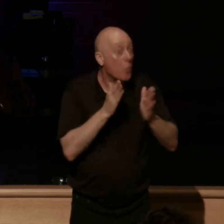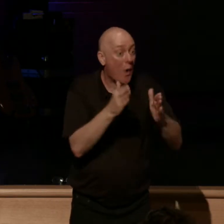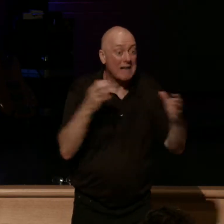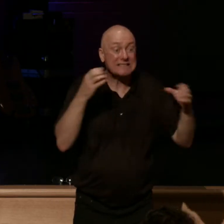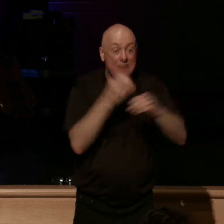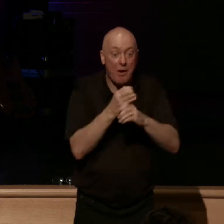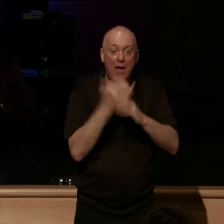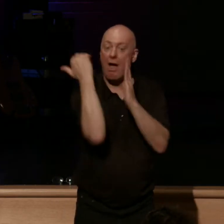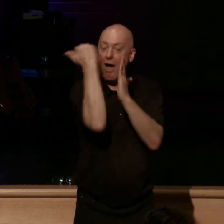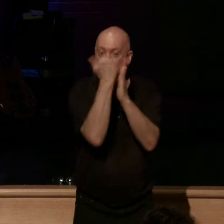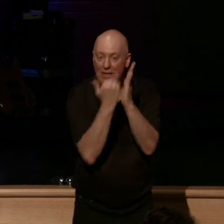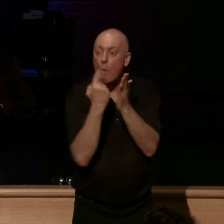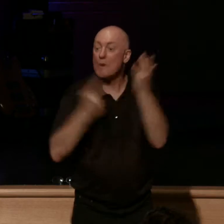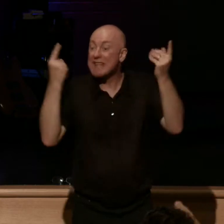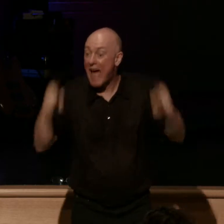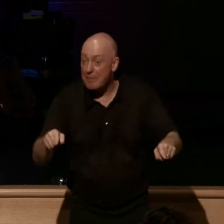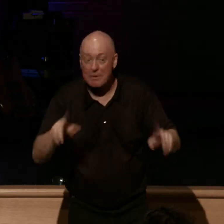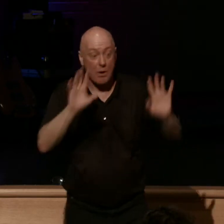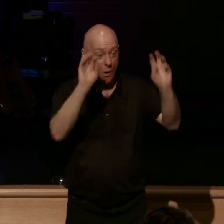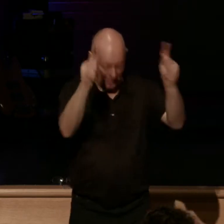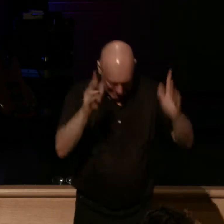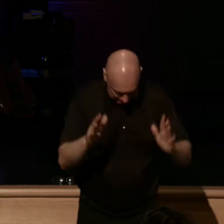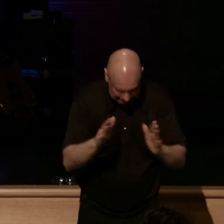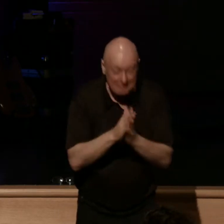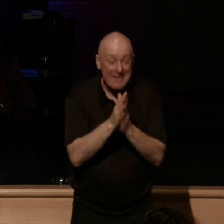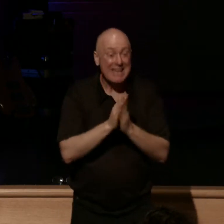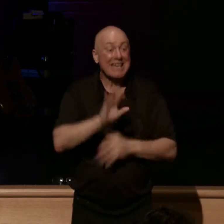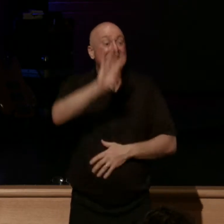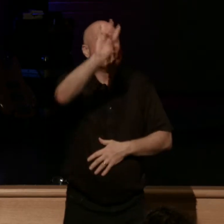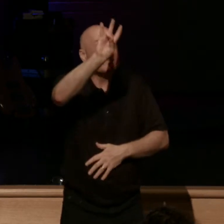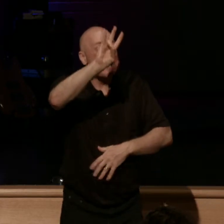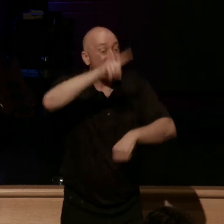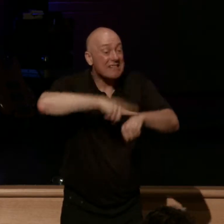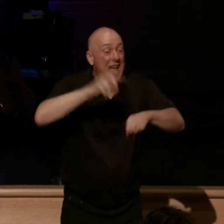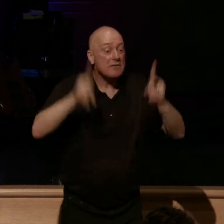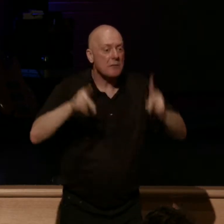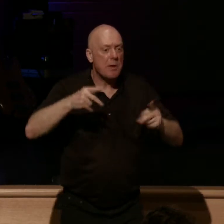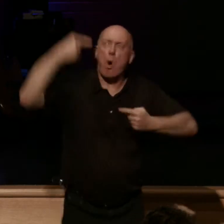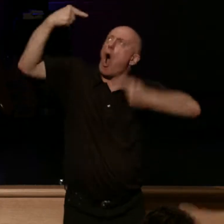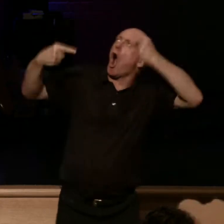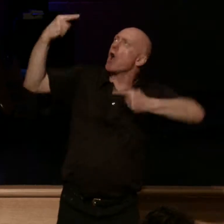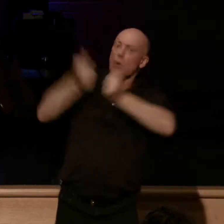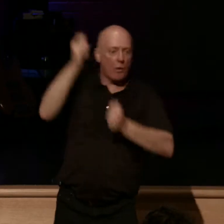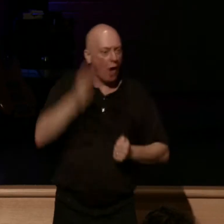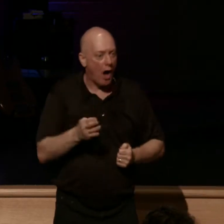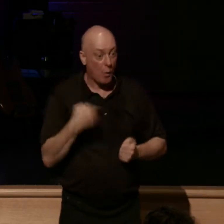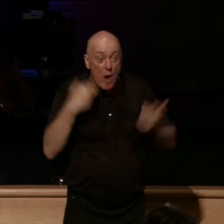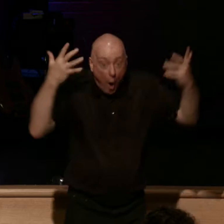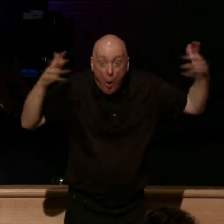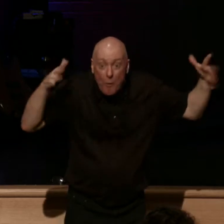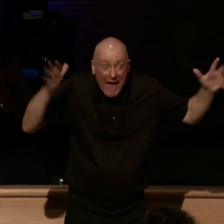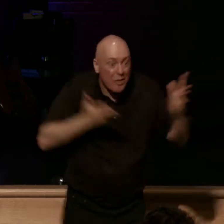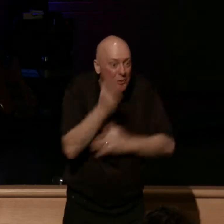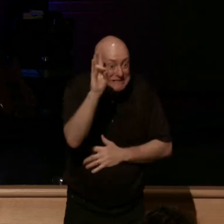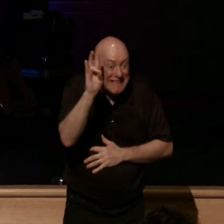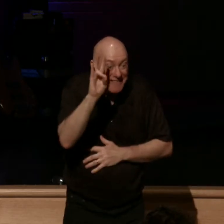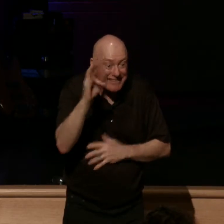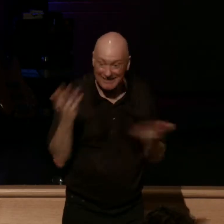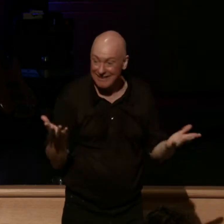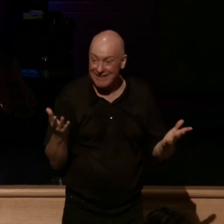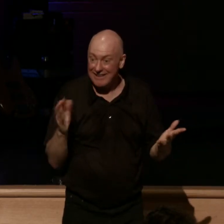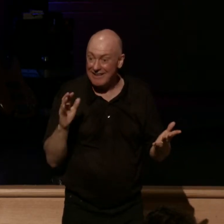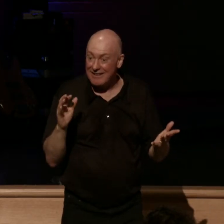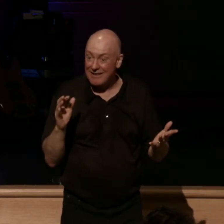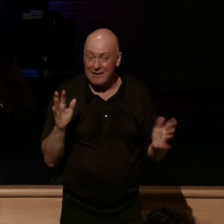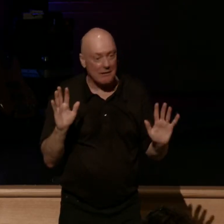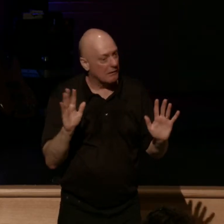give an outline of what's happening as well, okay? So seven times the people dispute. We've been through all seven now, including today. This is